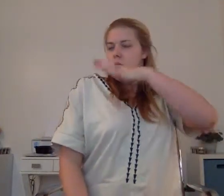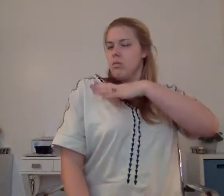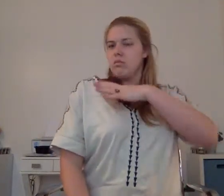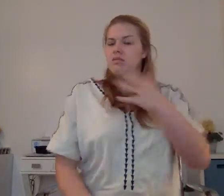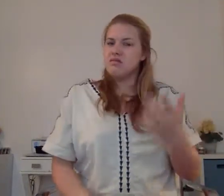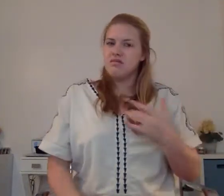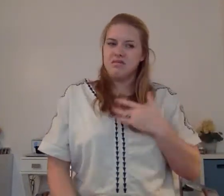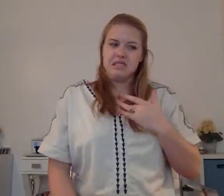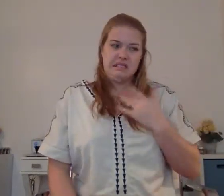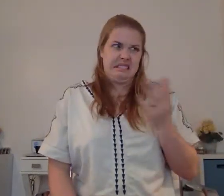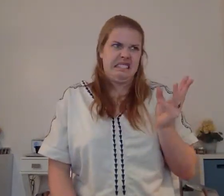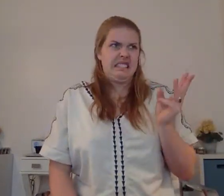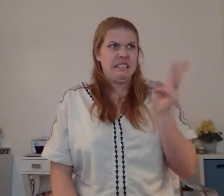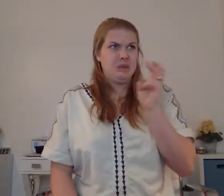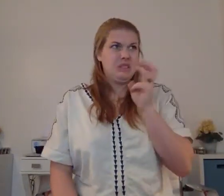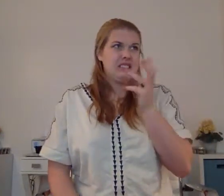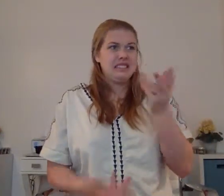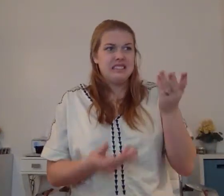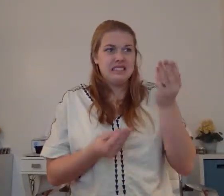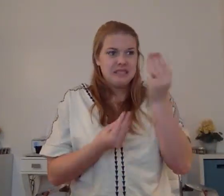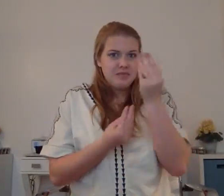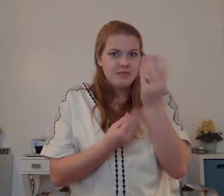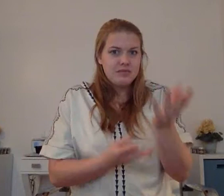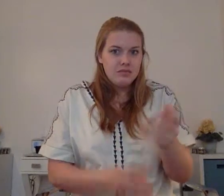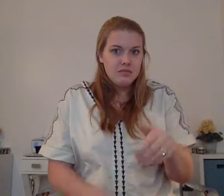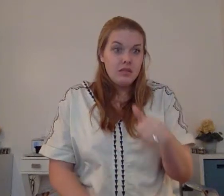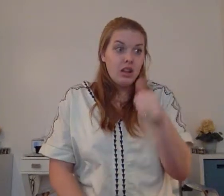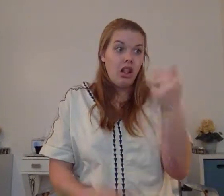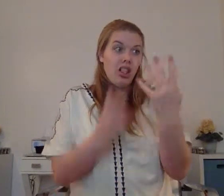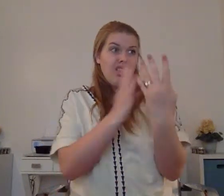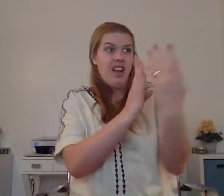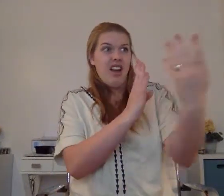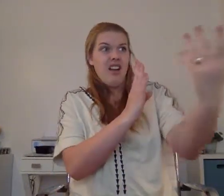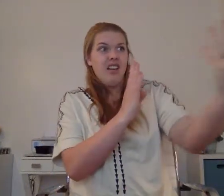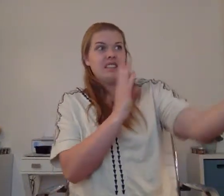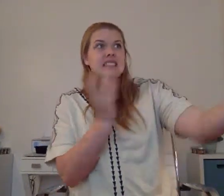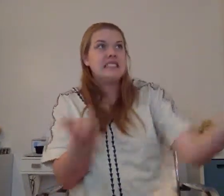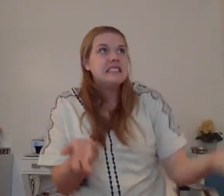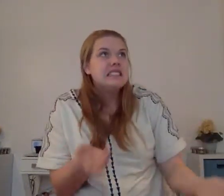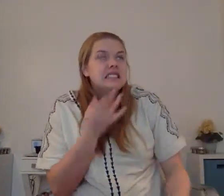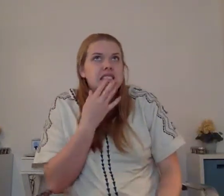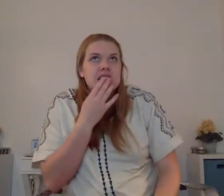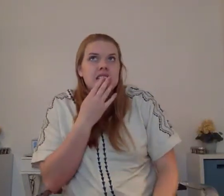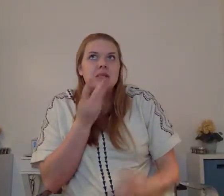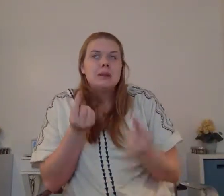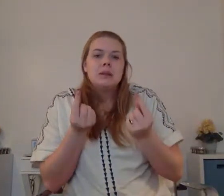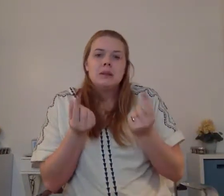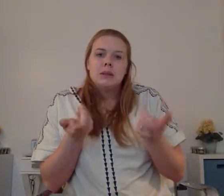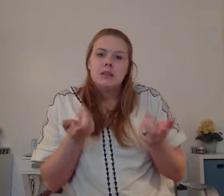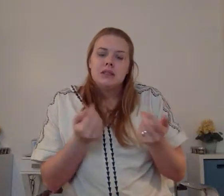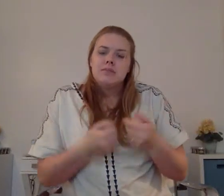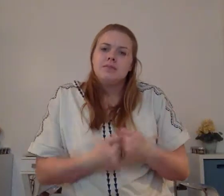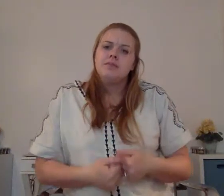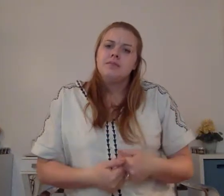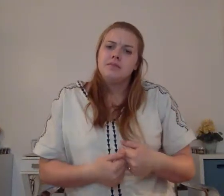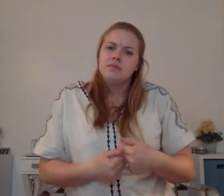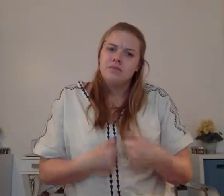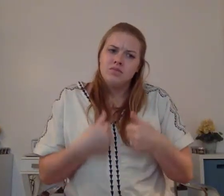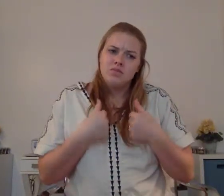enough time anyhow because people were waiting in the queue. So it suddenly felt like what I was trying to convey